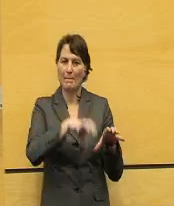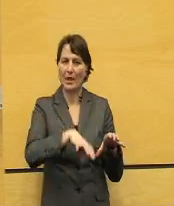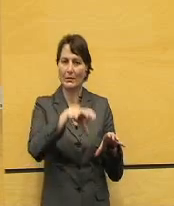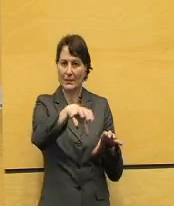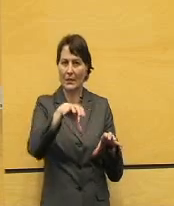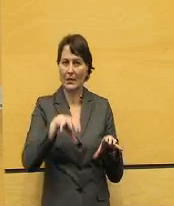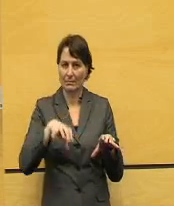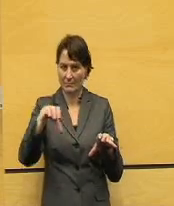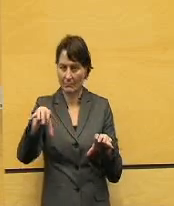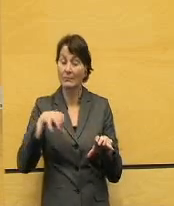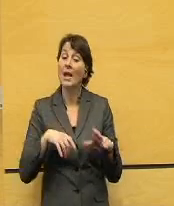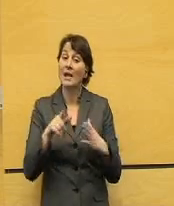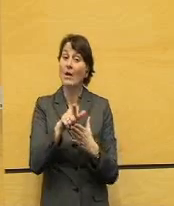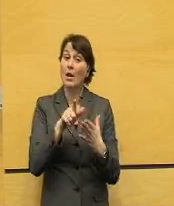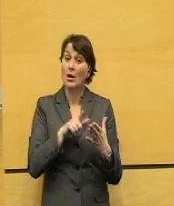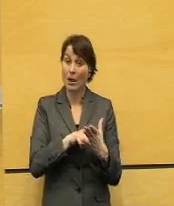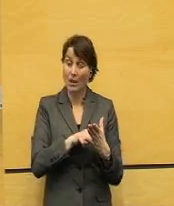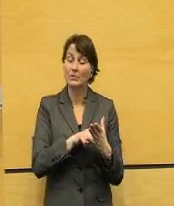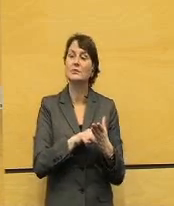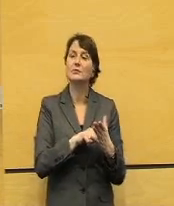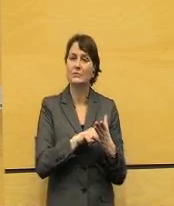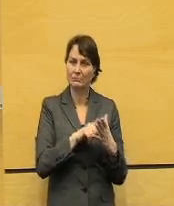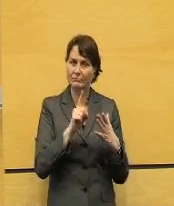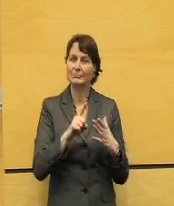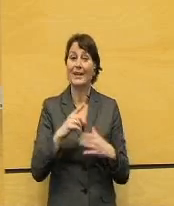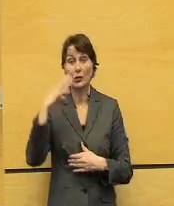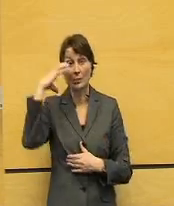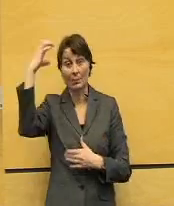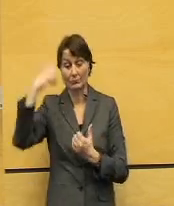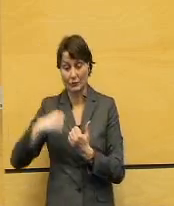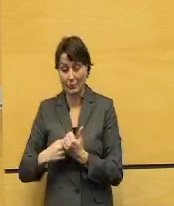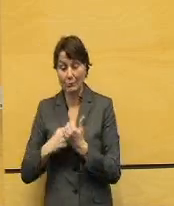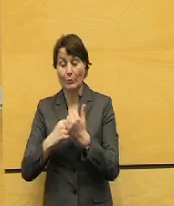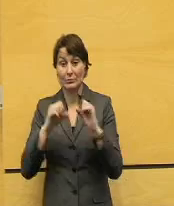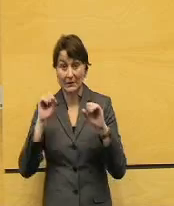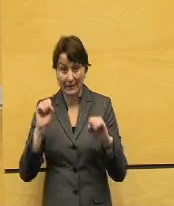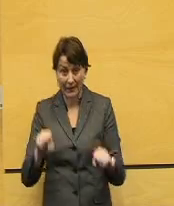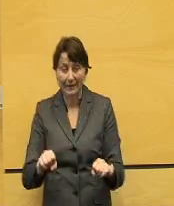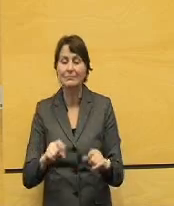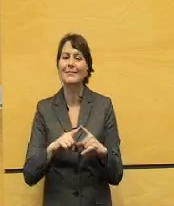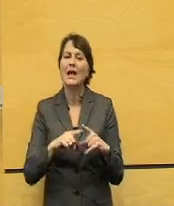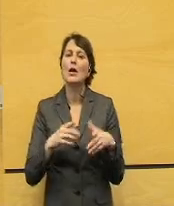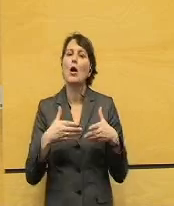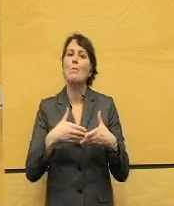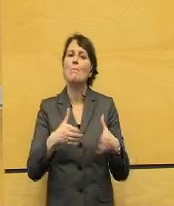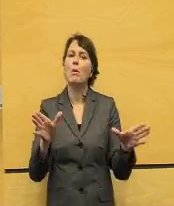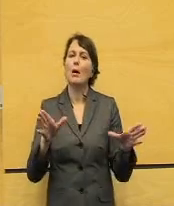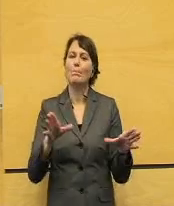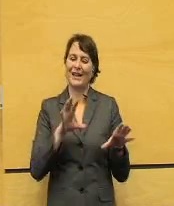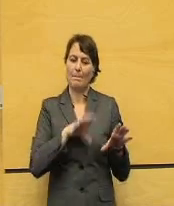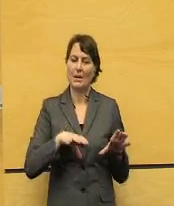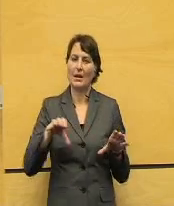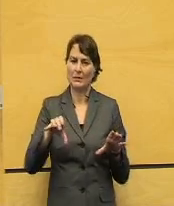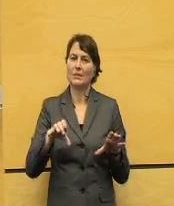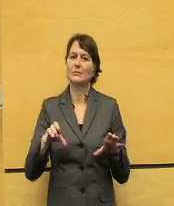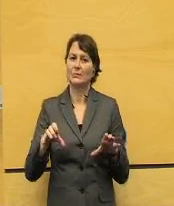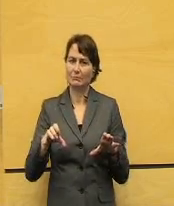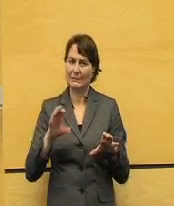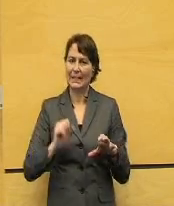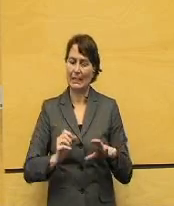regulations have been issued to support government and public buildings to provide